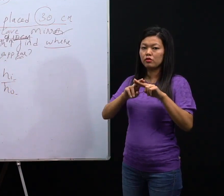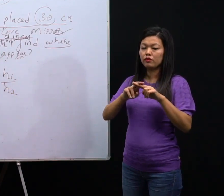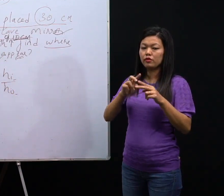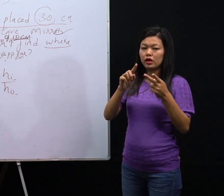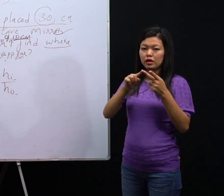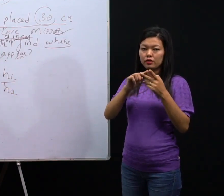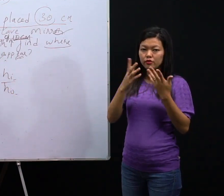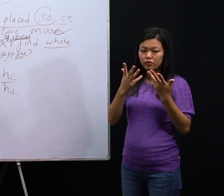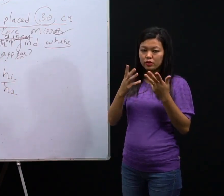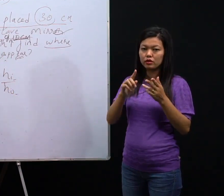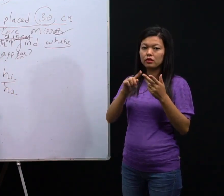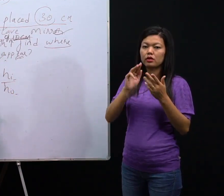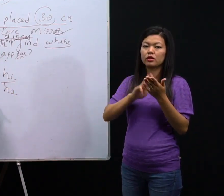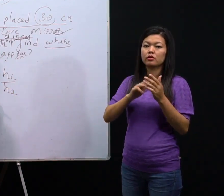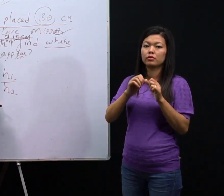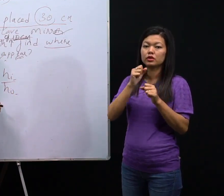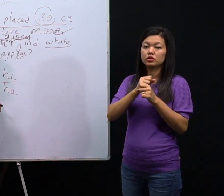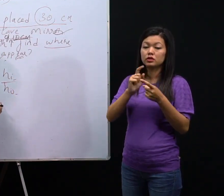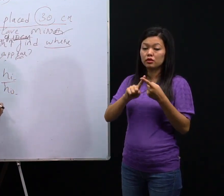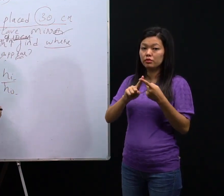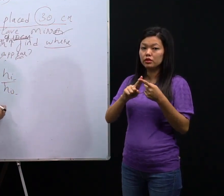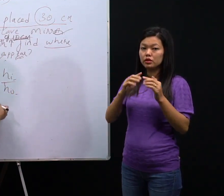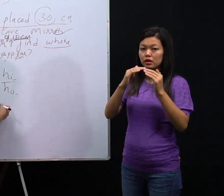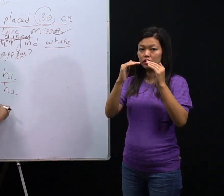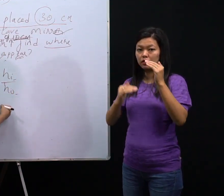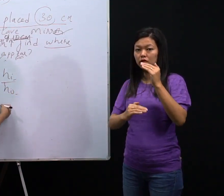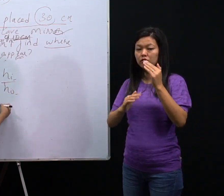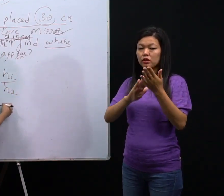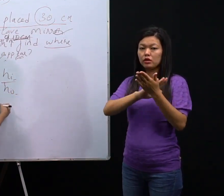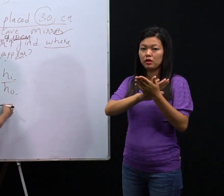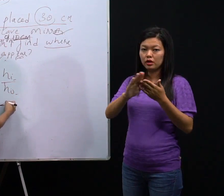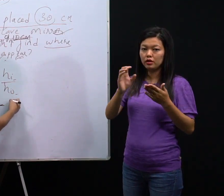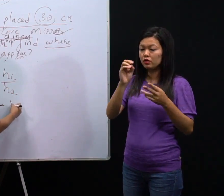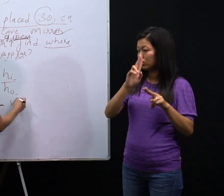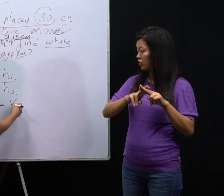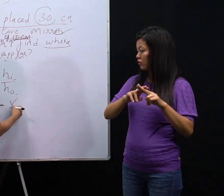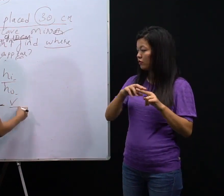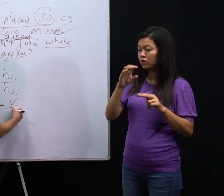object. And then this magnification, the other formula is we have